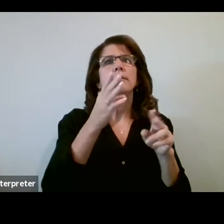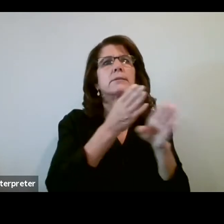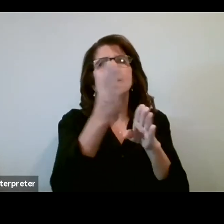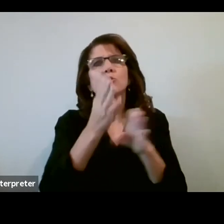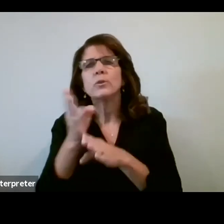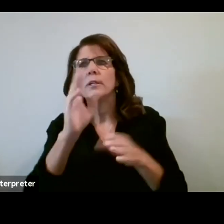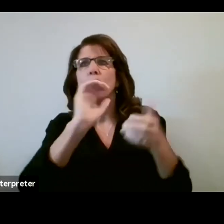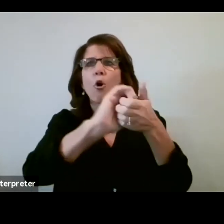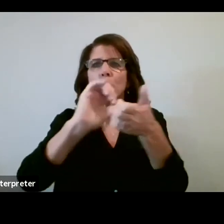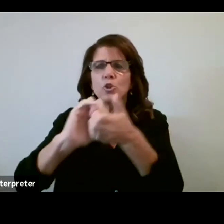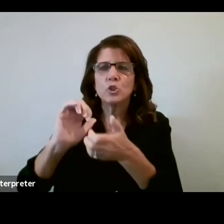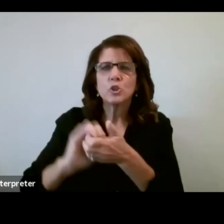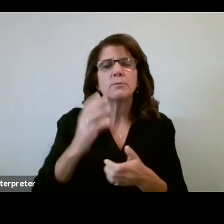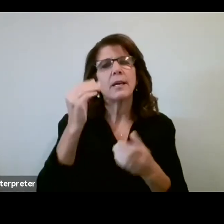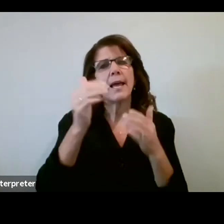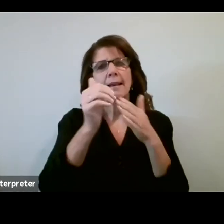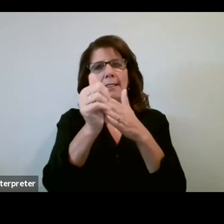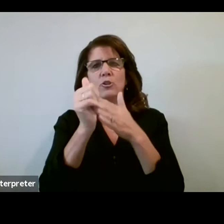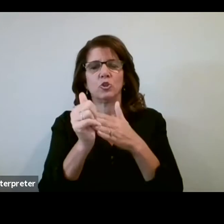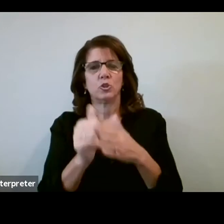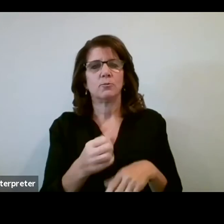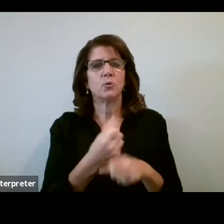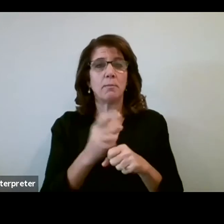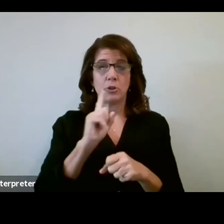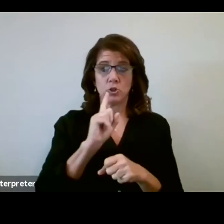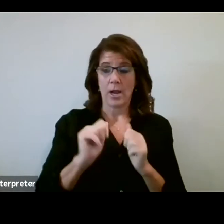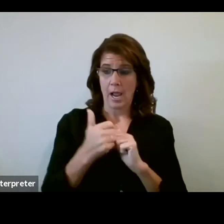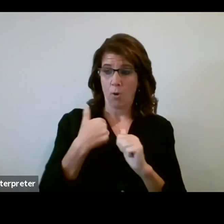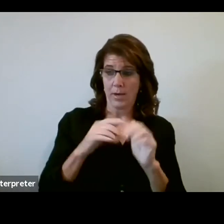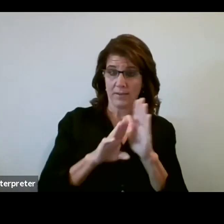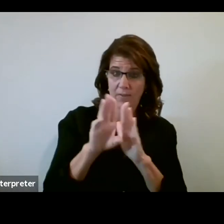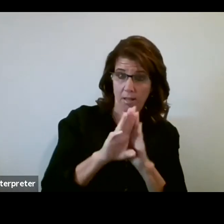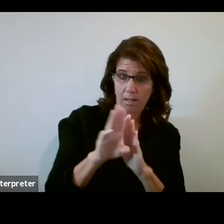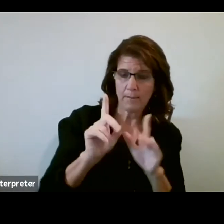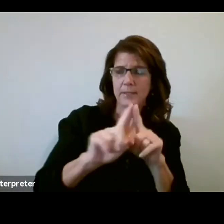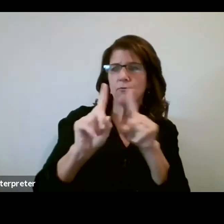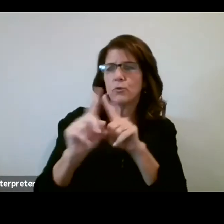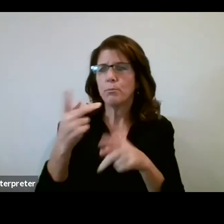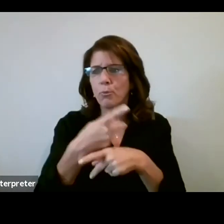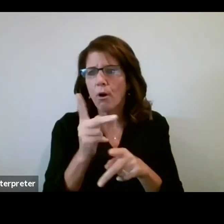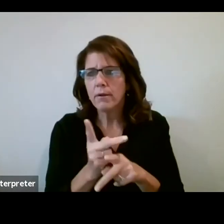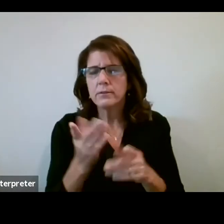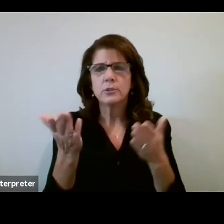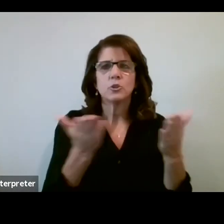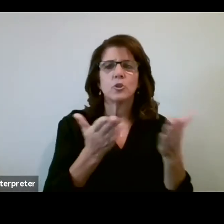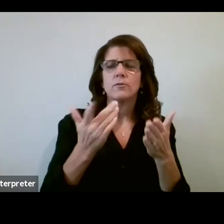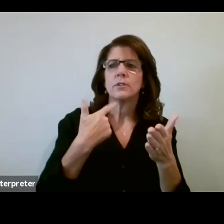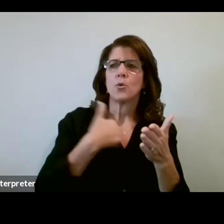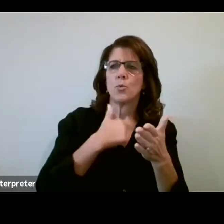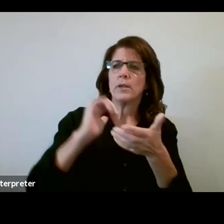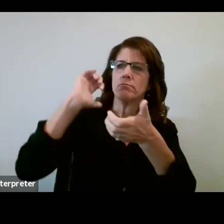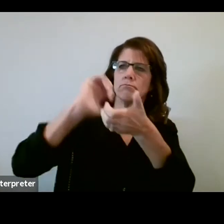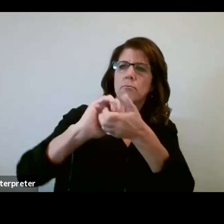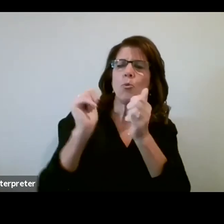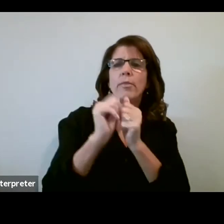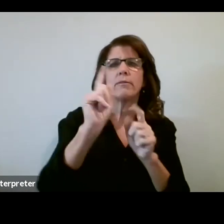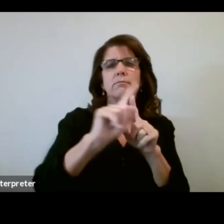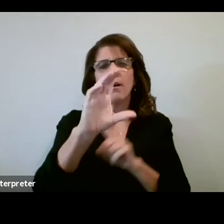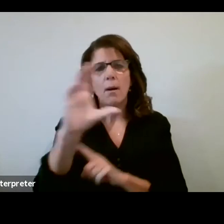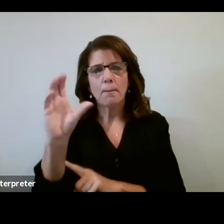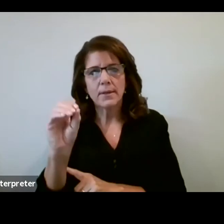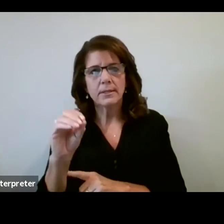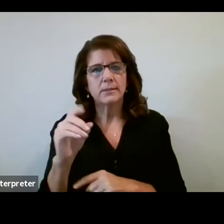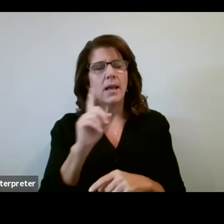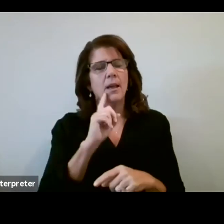leadership. And so making sure that in the ways that we develop products and services in partnership with companies, or that we're